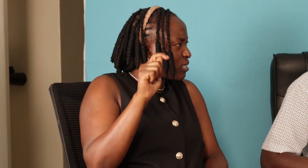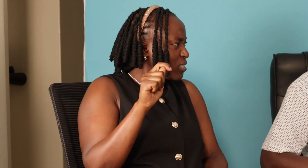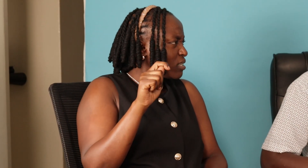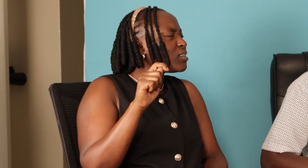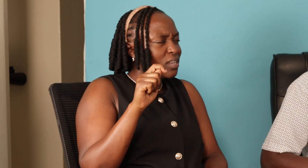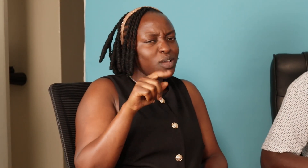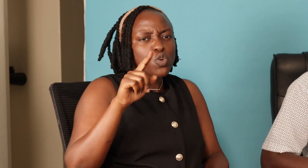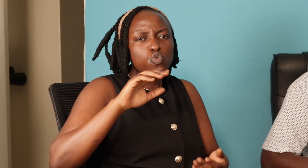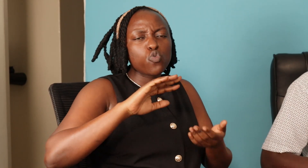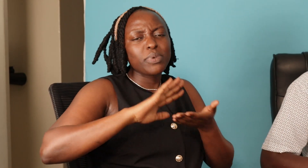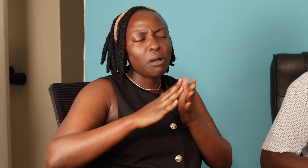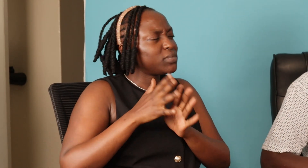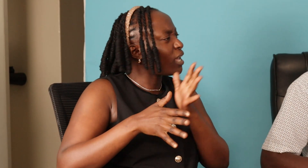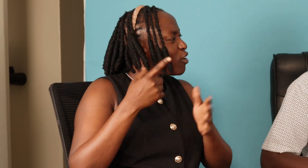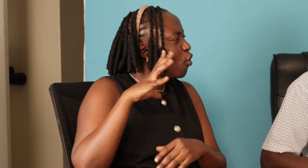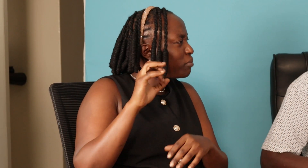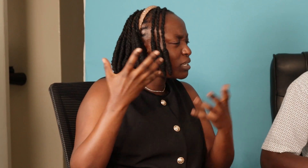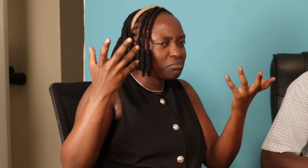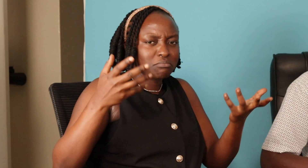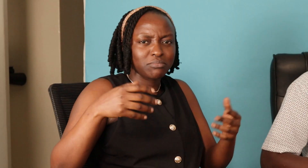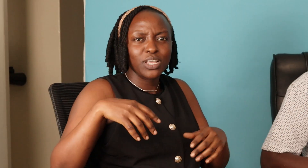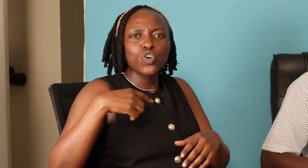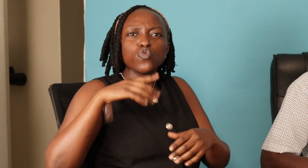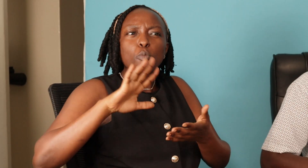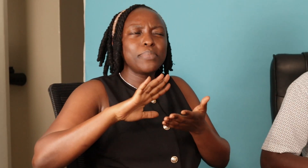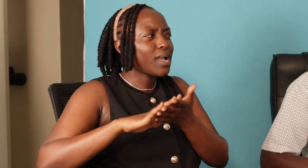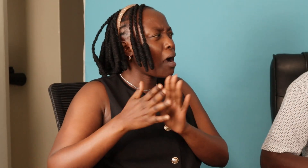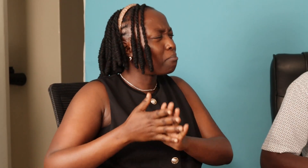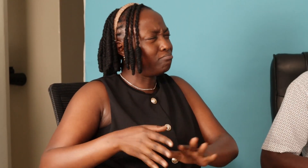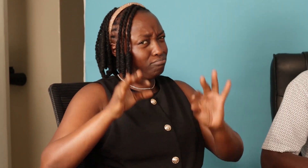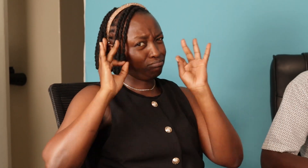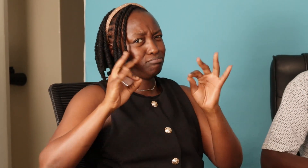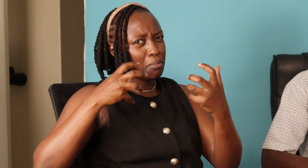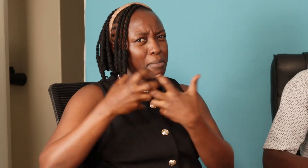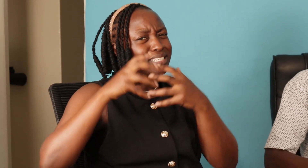to become competent in that particular field. What is the sign for competent? Okay, I may not really